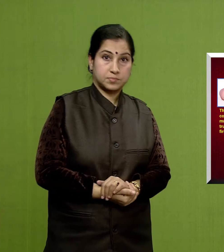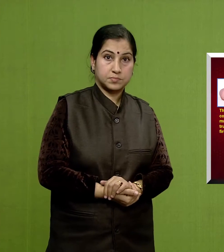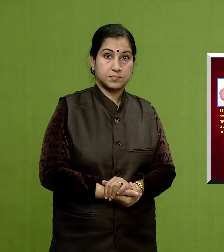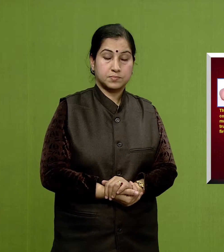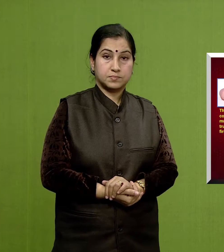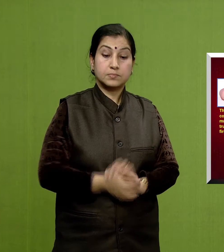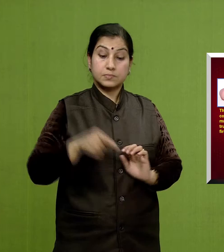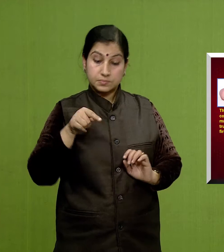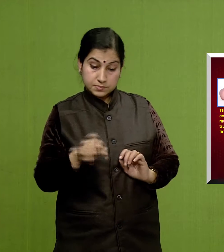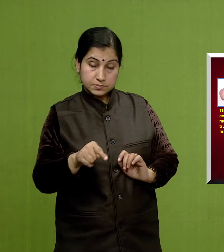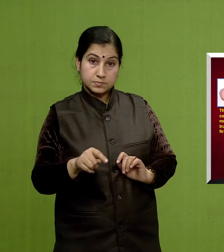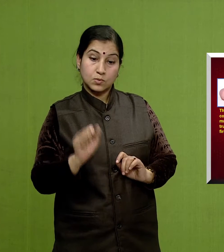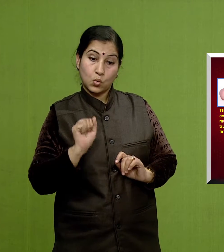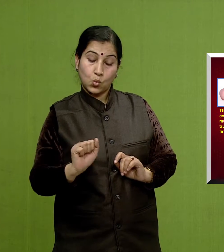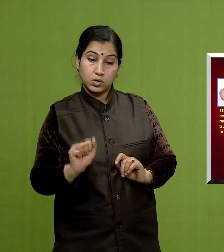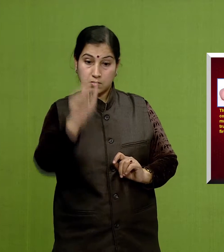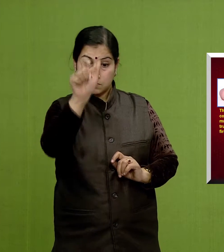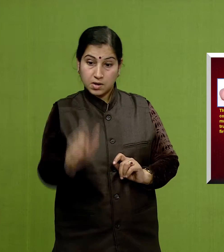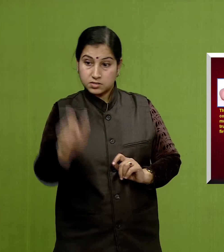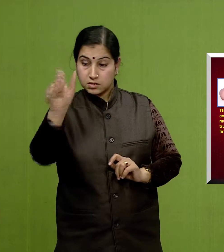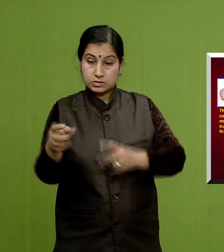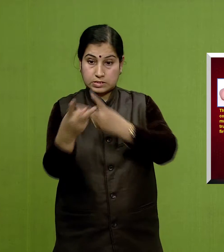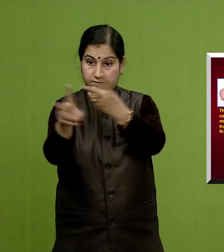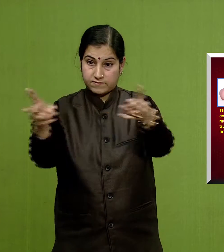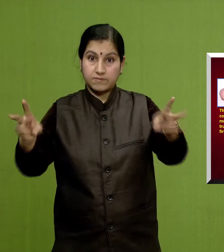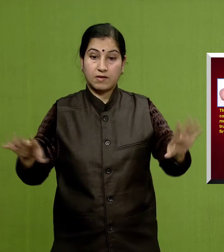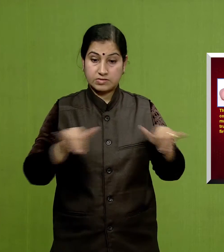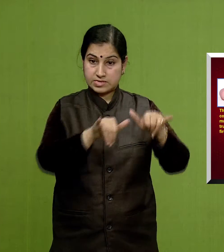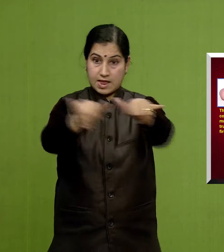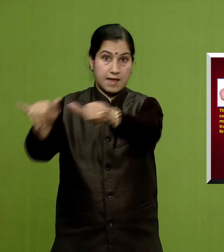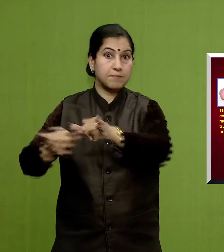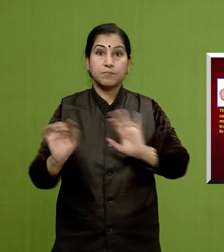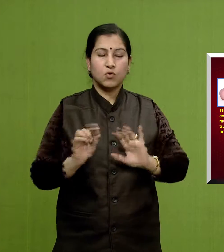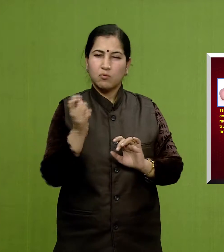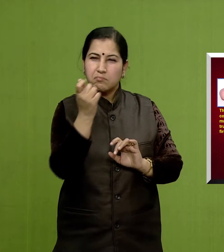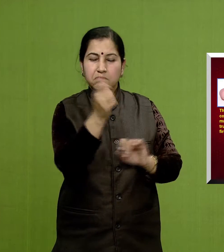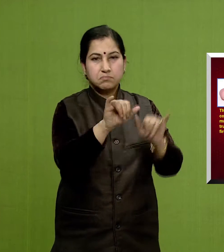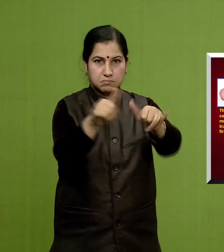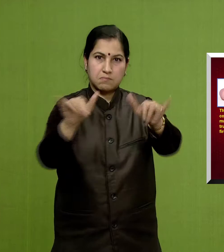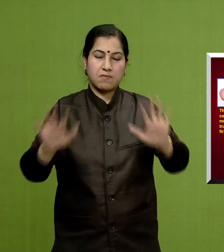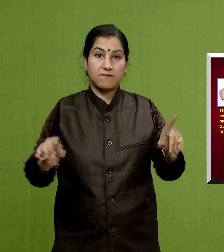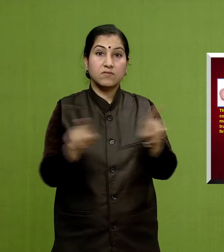There are individual differences in the rate of growth and development.